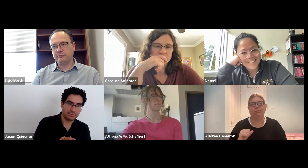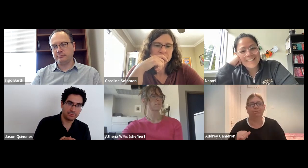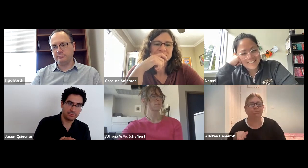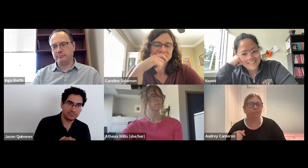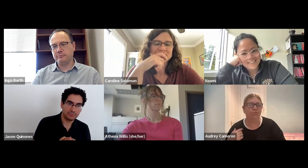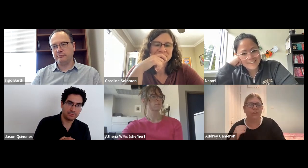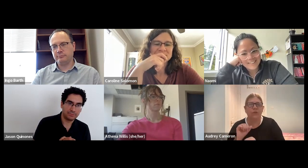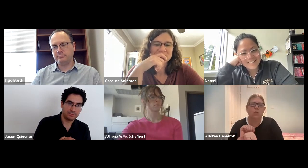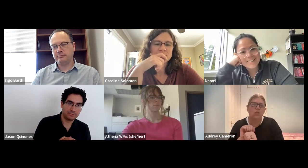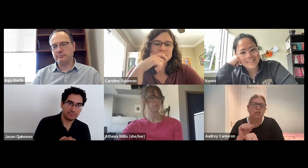Scotland.